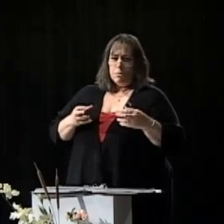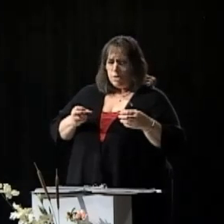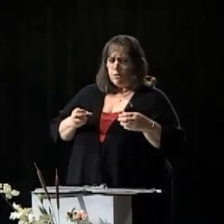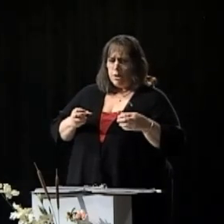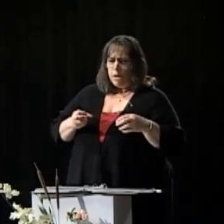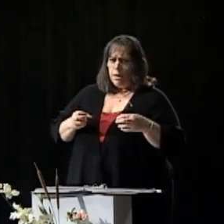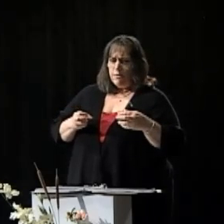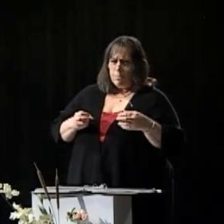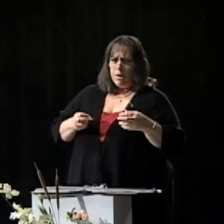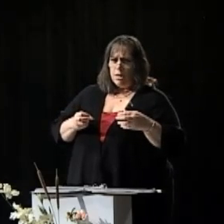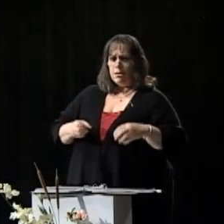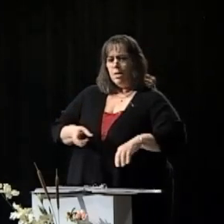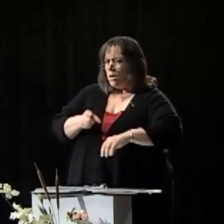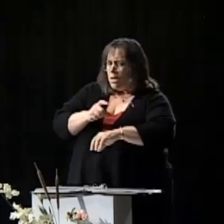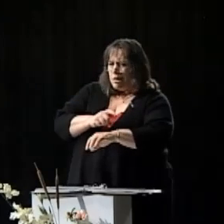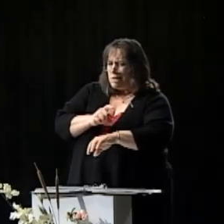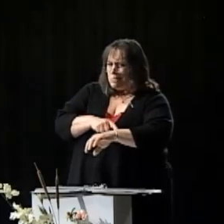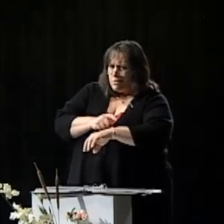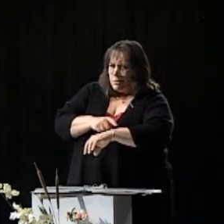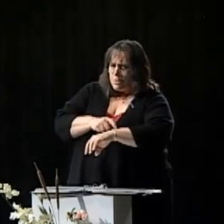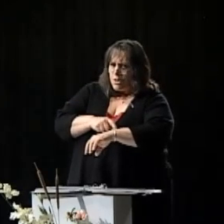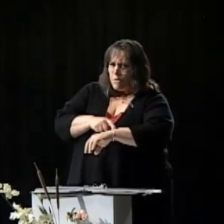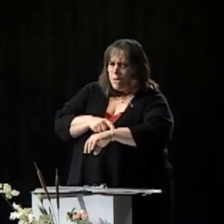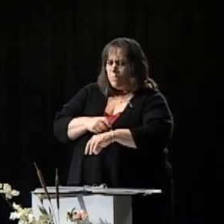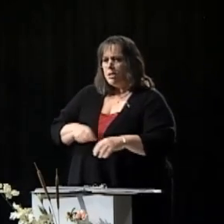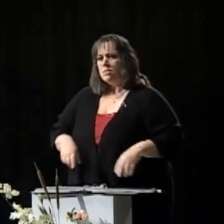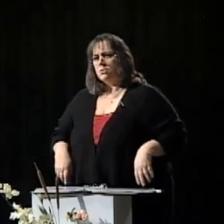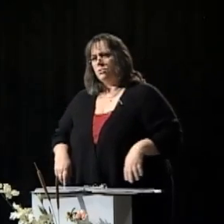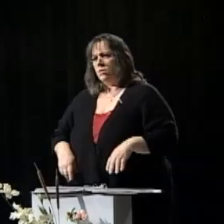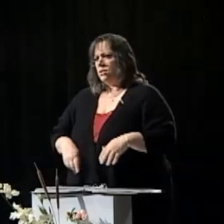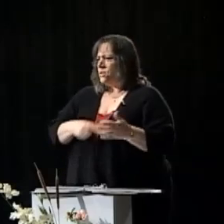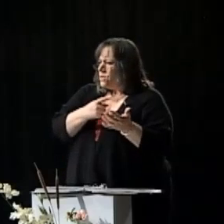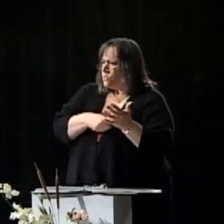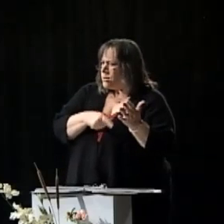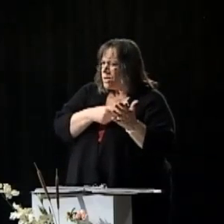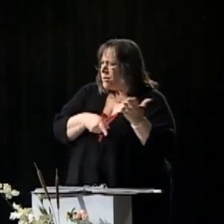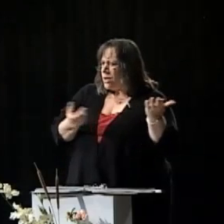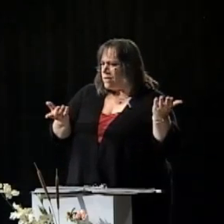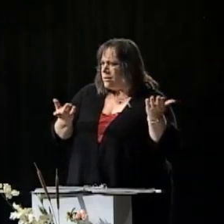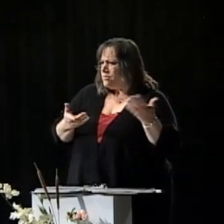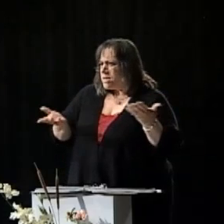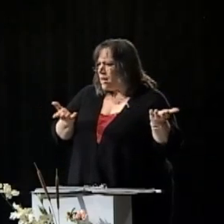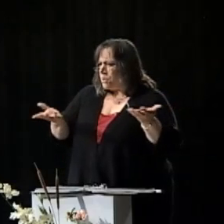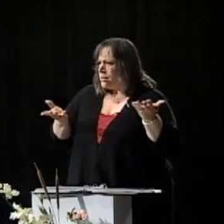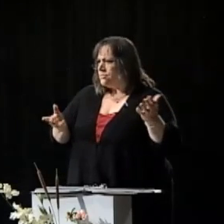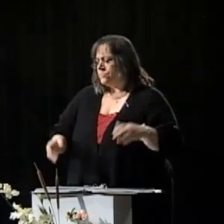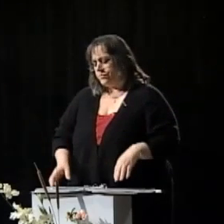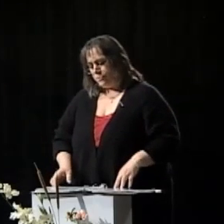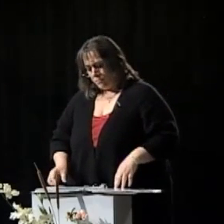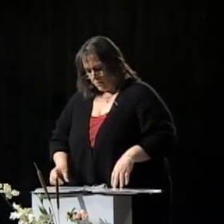you're really kind of making it, you know, oh, do you know what time it is? Or what's going on? What's happening?